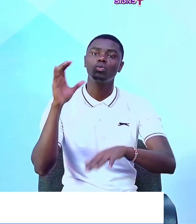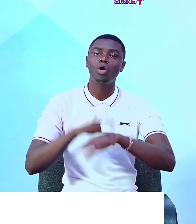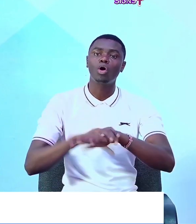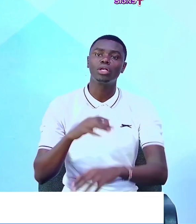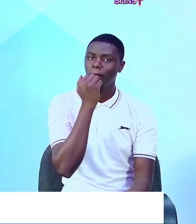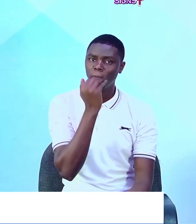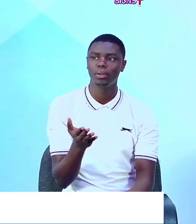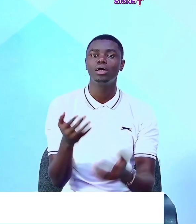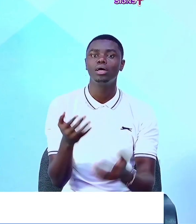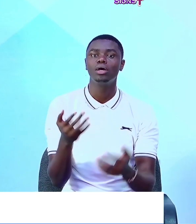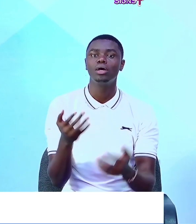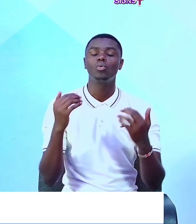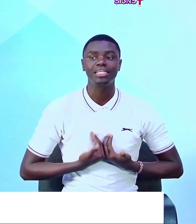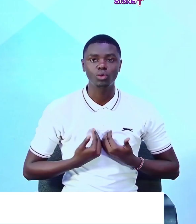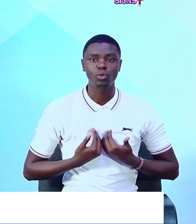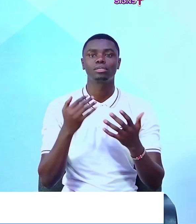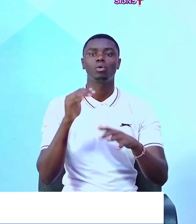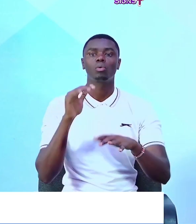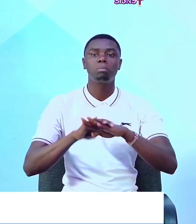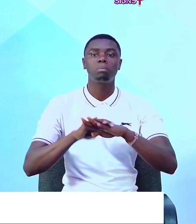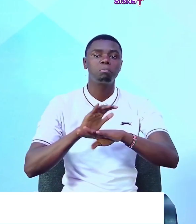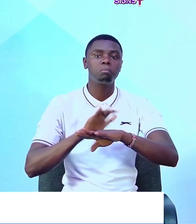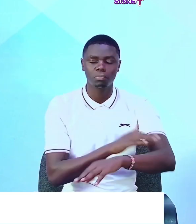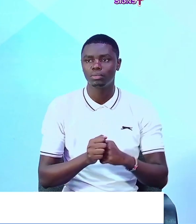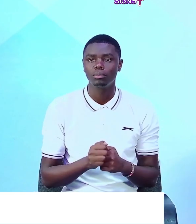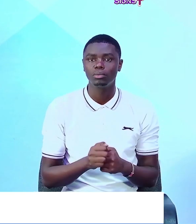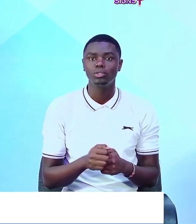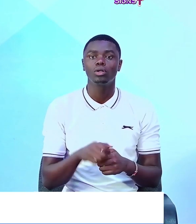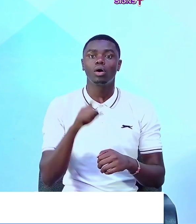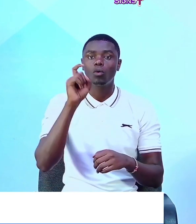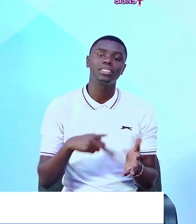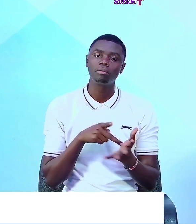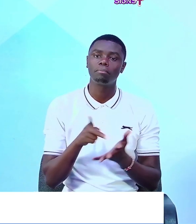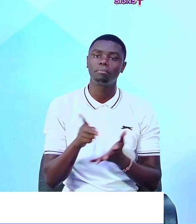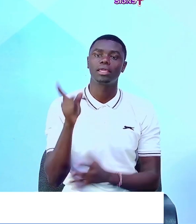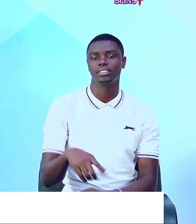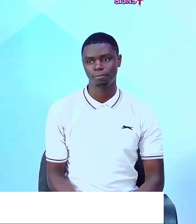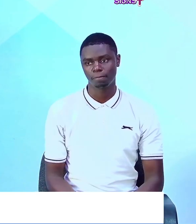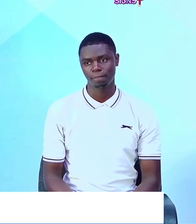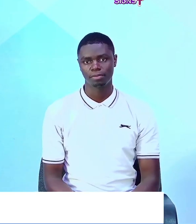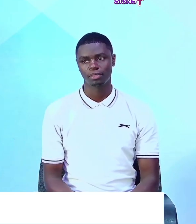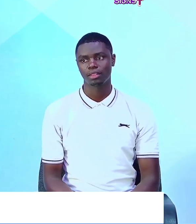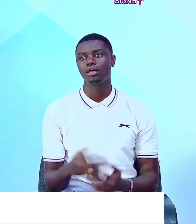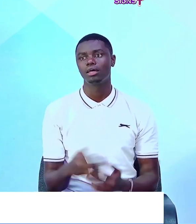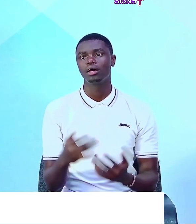na kupapazwa. Sisi pia tulipwe. Rated as 0. It's very unfortunate. A senior